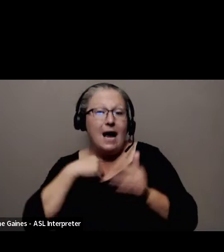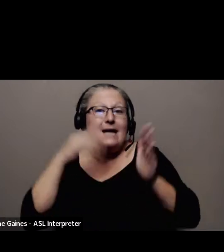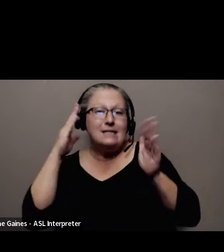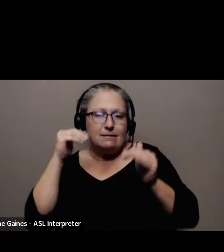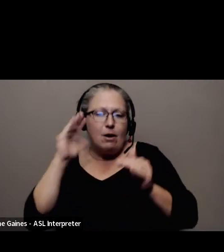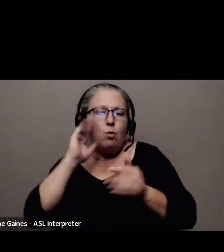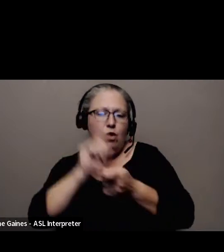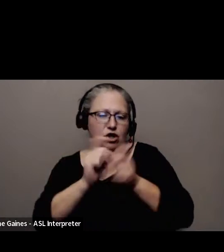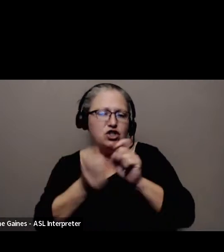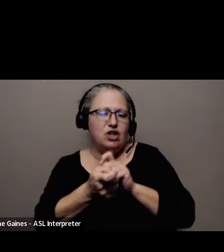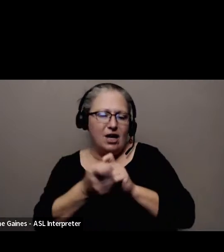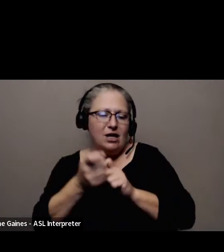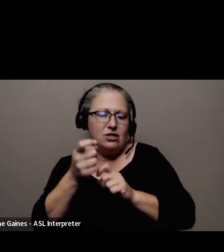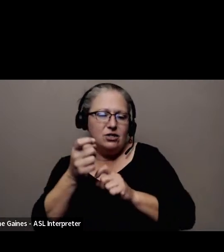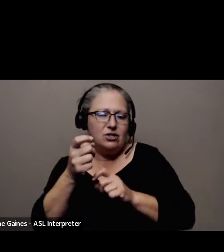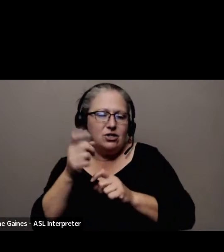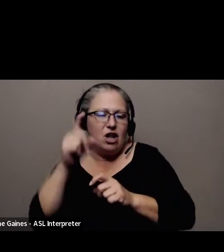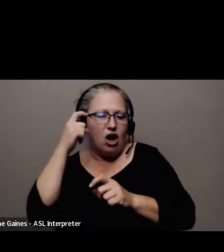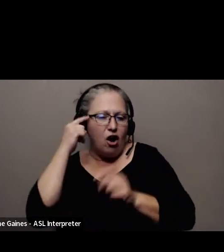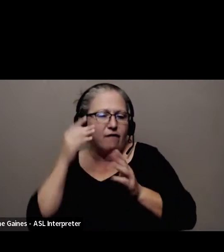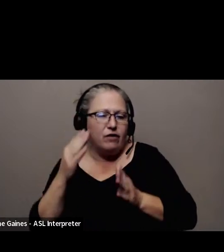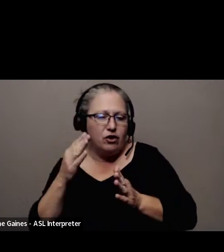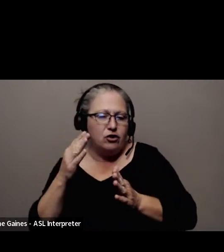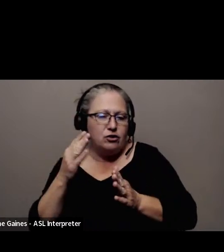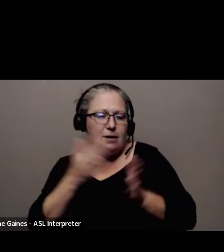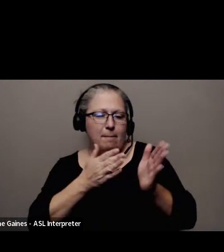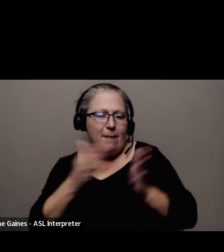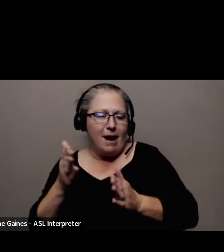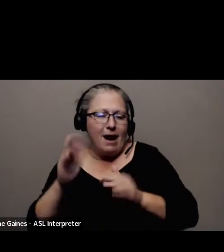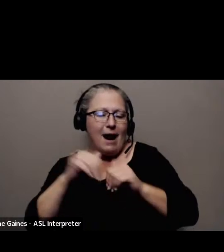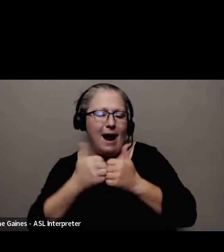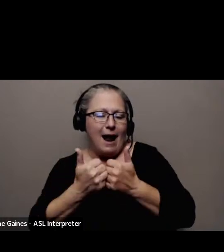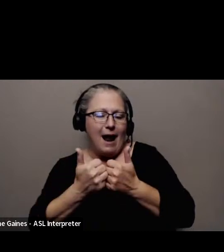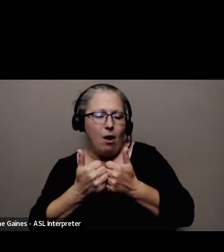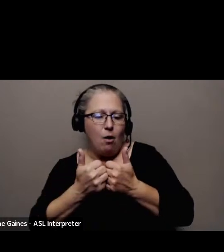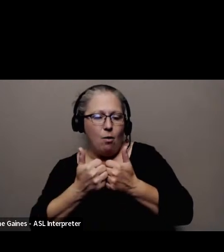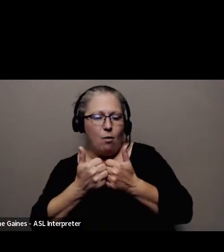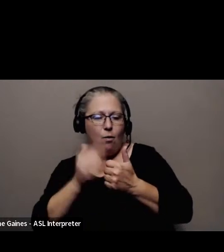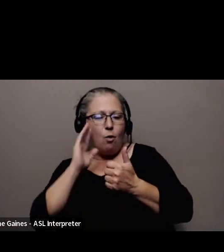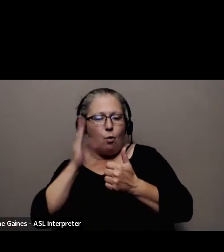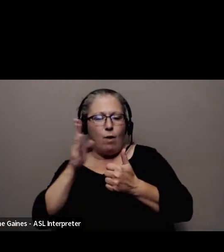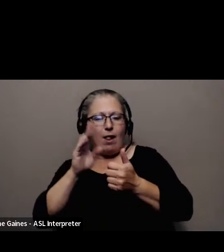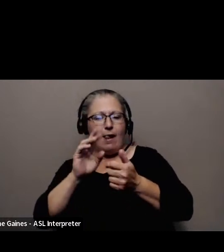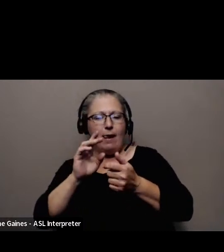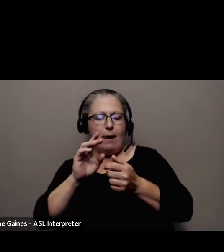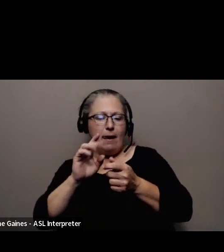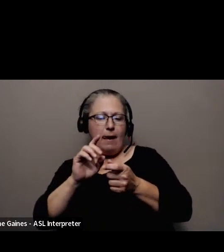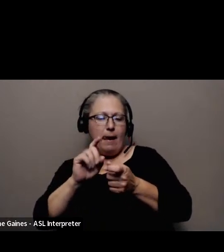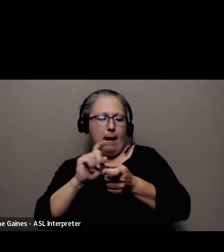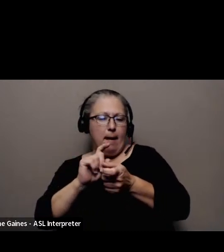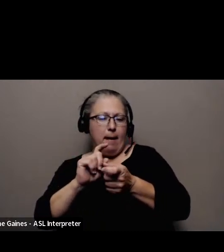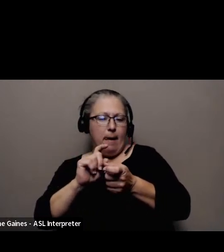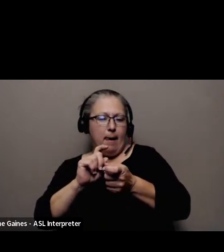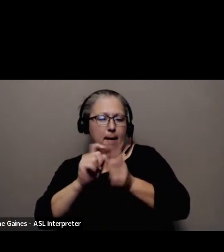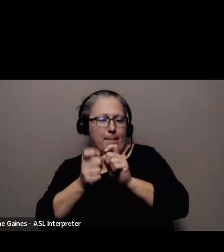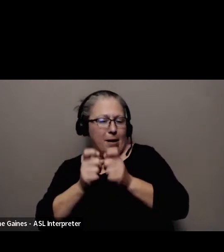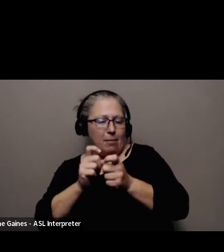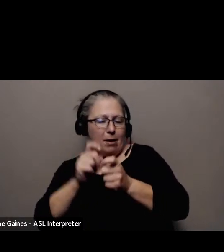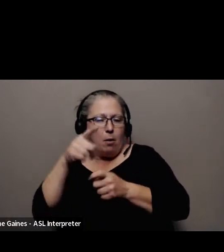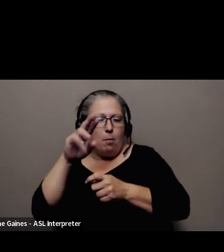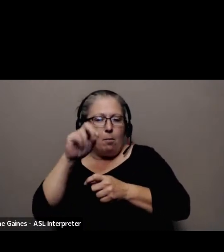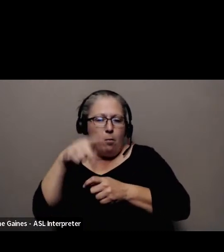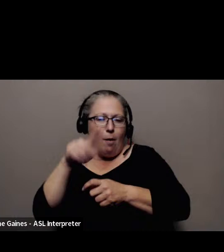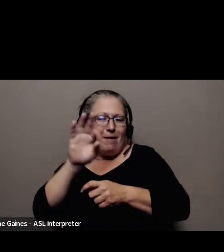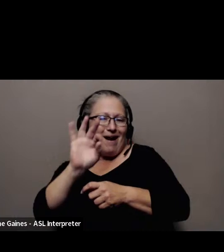there to be a change in the governor's plan on how they're going to manipulate Prop 98. And